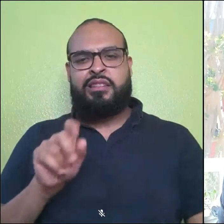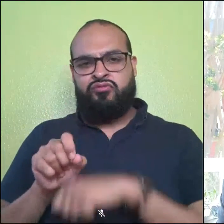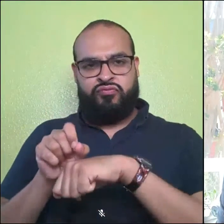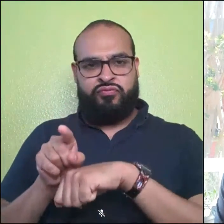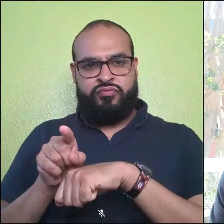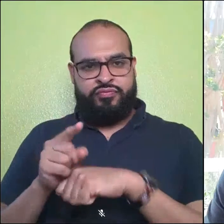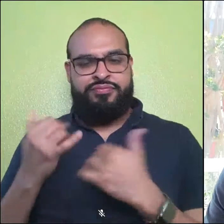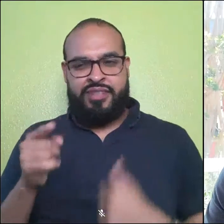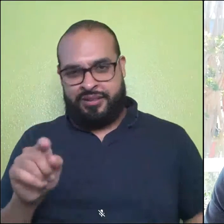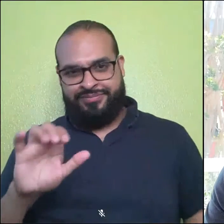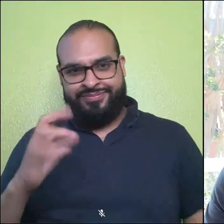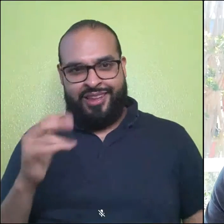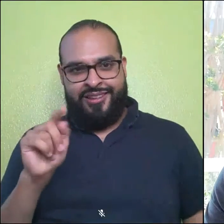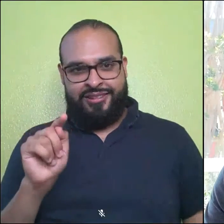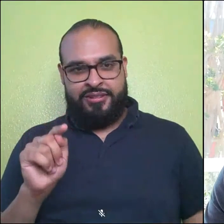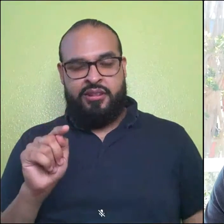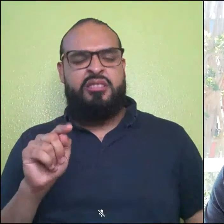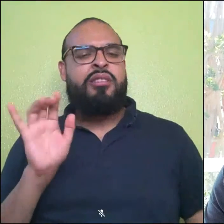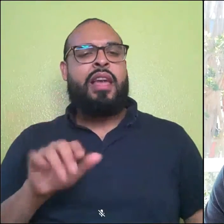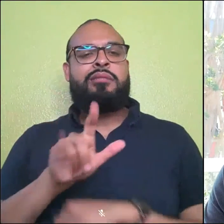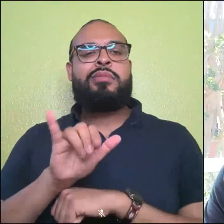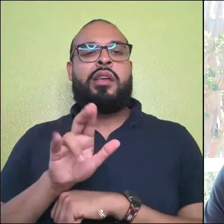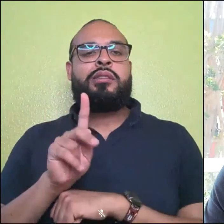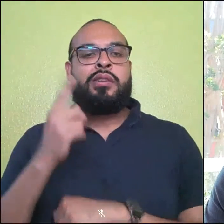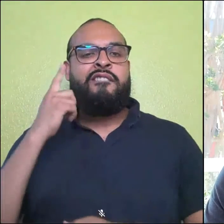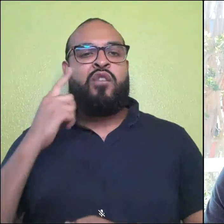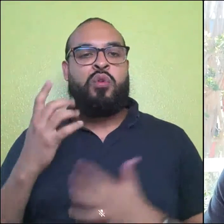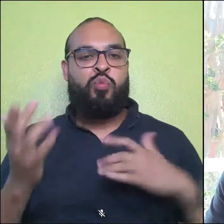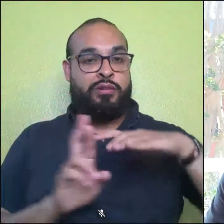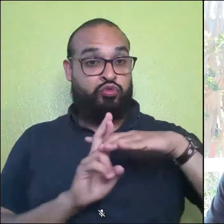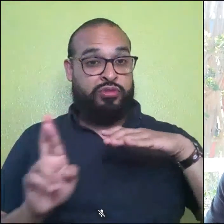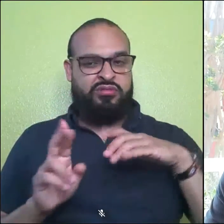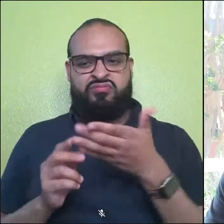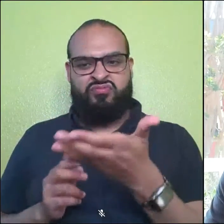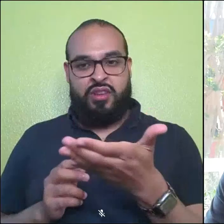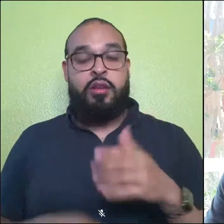to the retreat in the chat right now. You can find